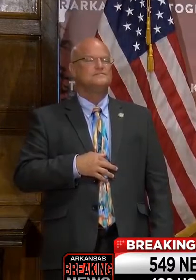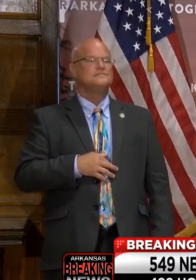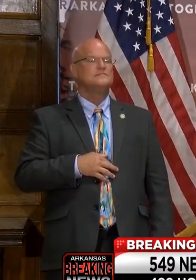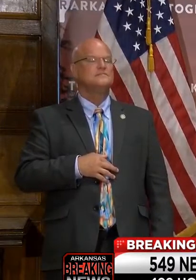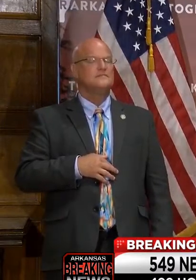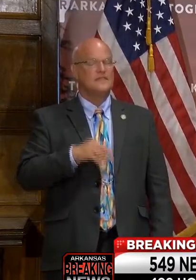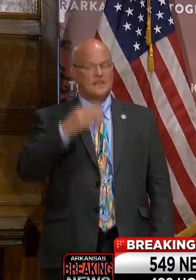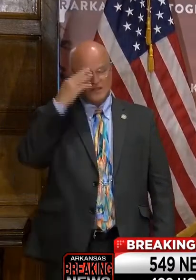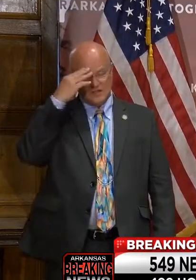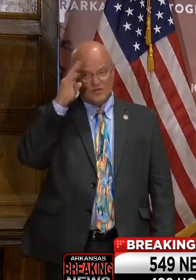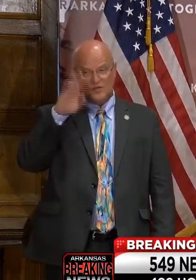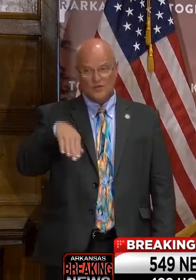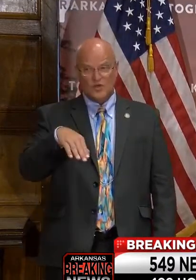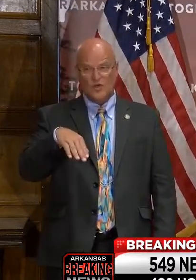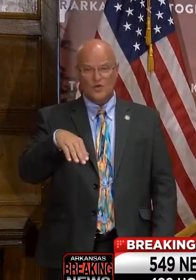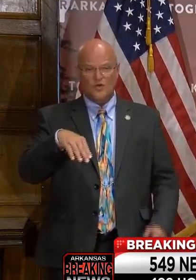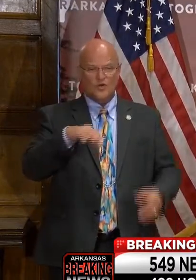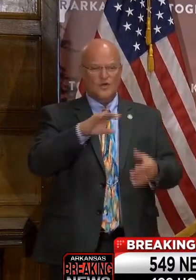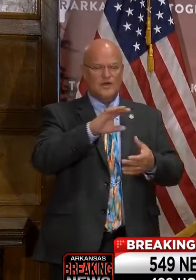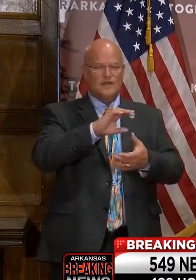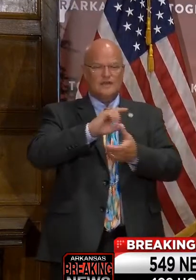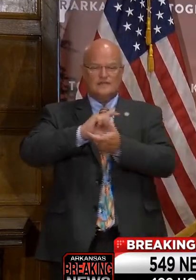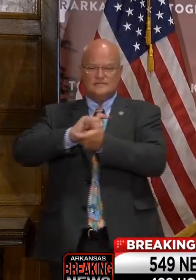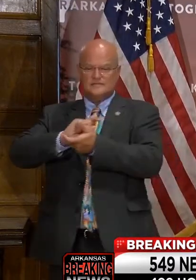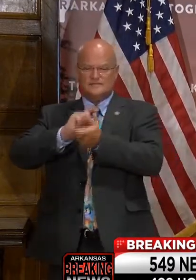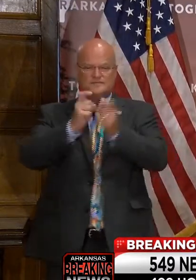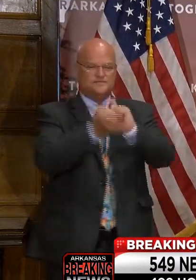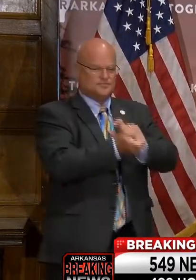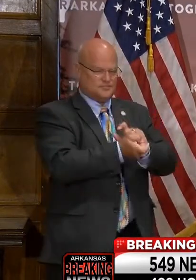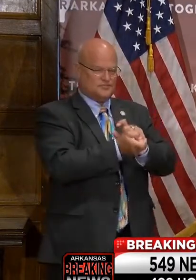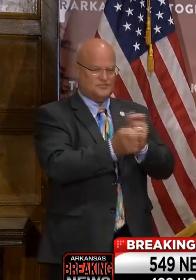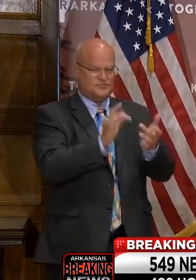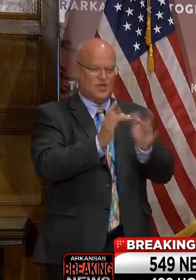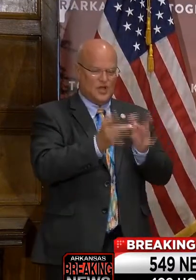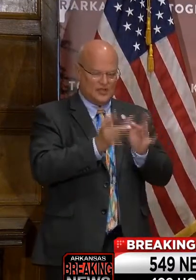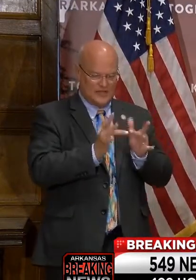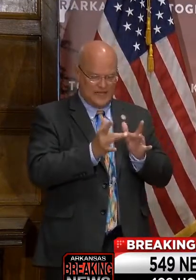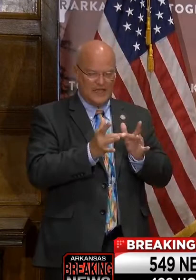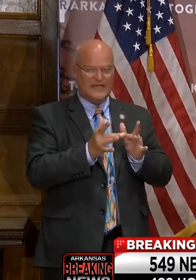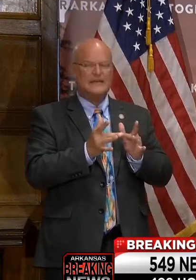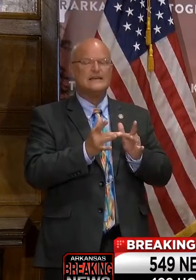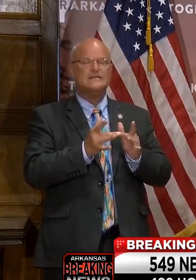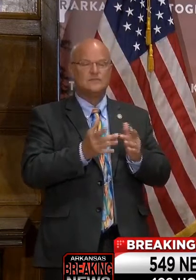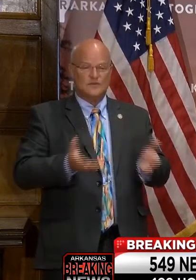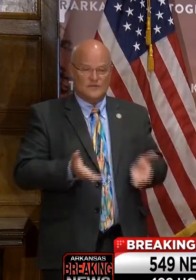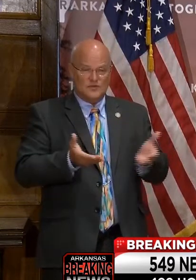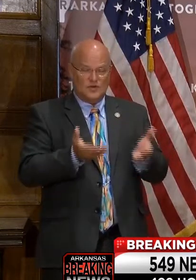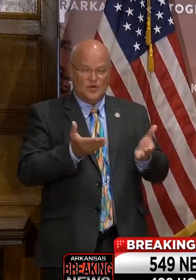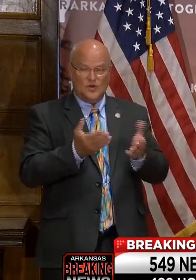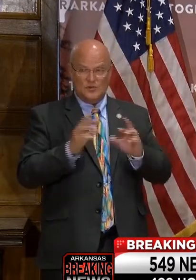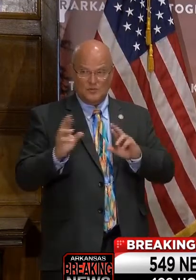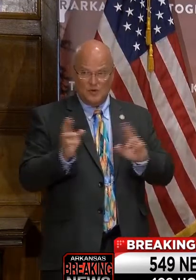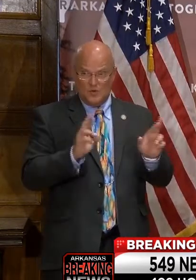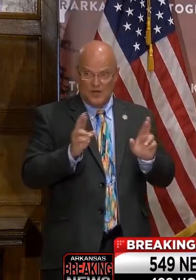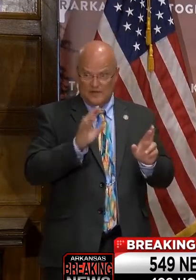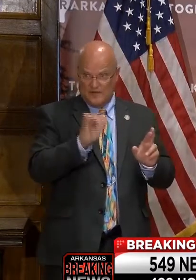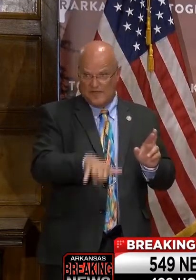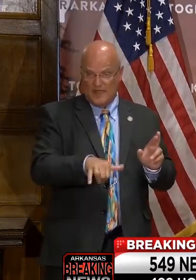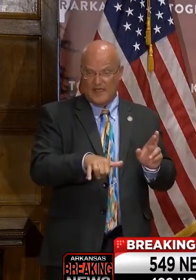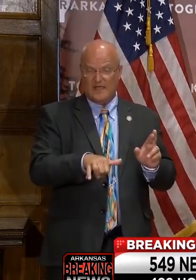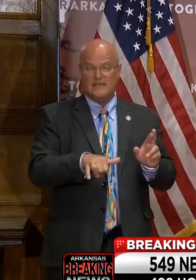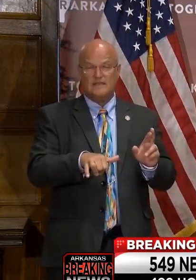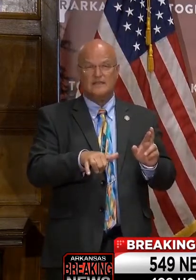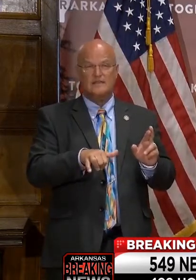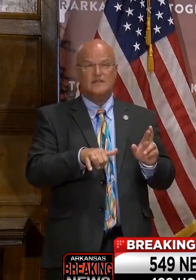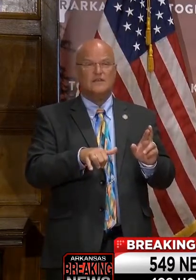Yeah, the conversion to online virtual learning is something that we have encouraged and we've been preparing for in